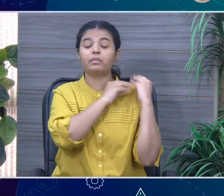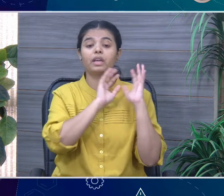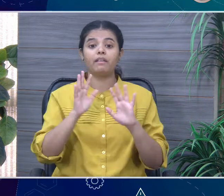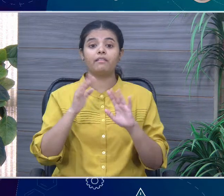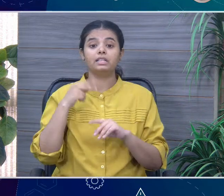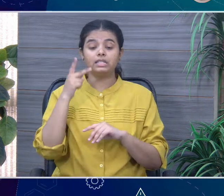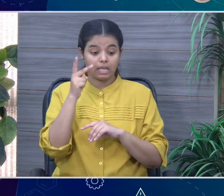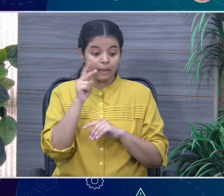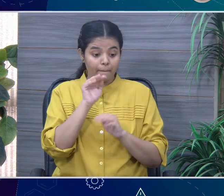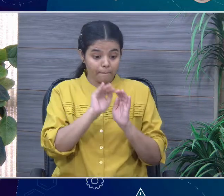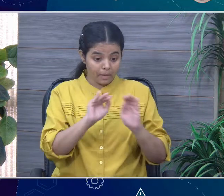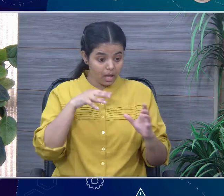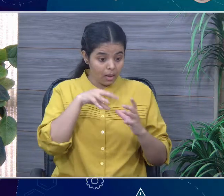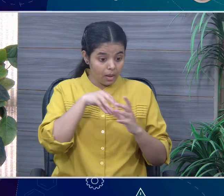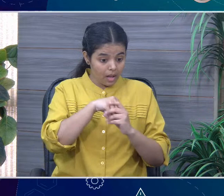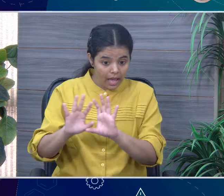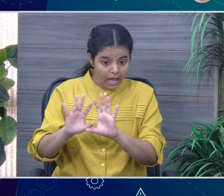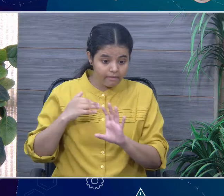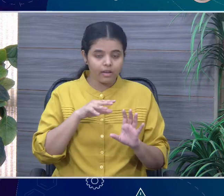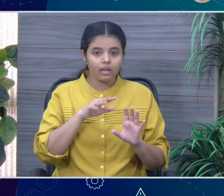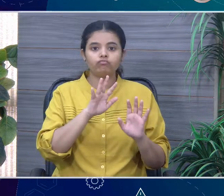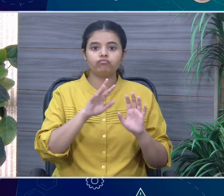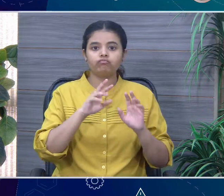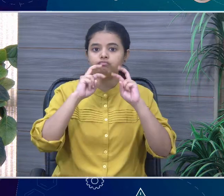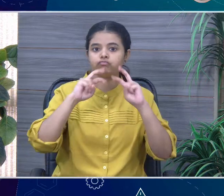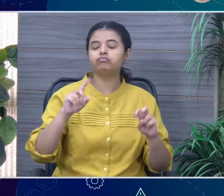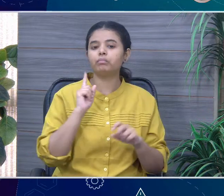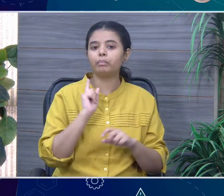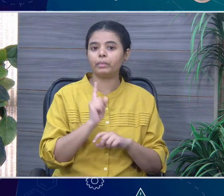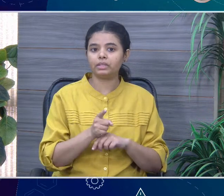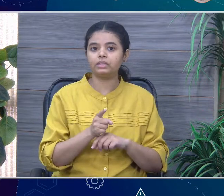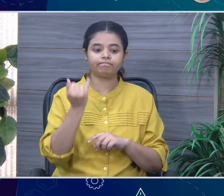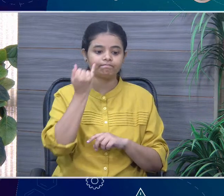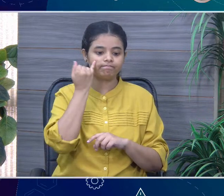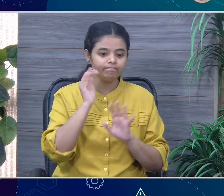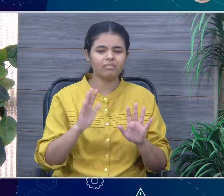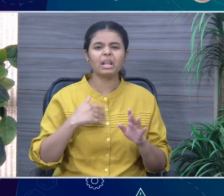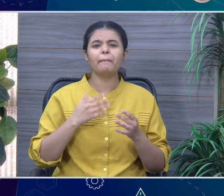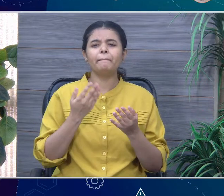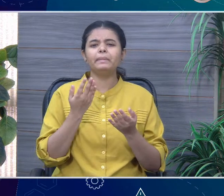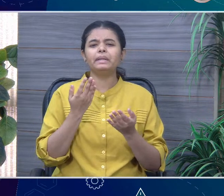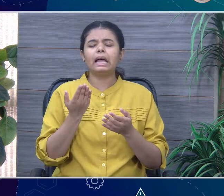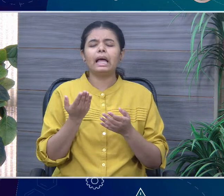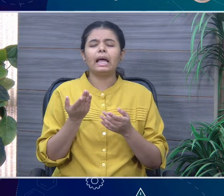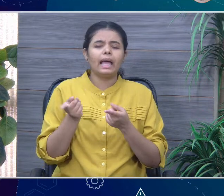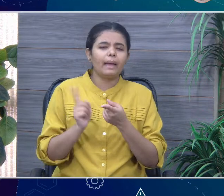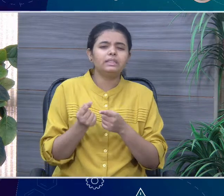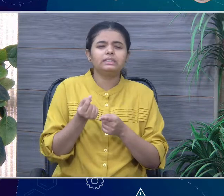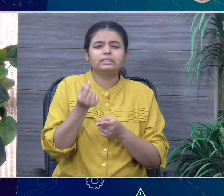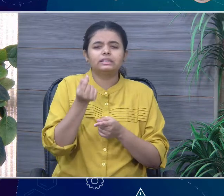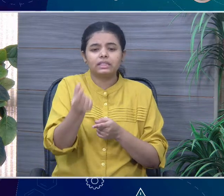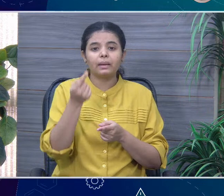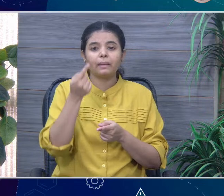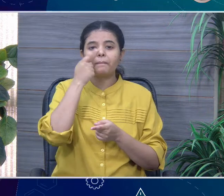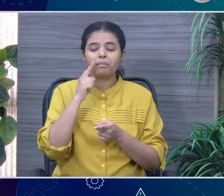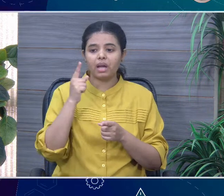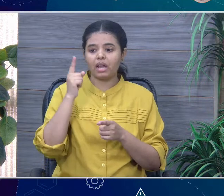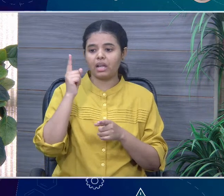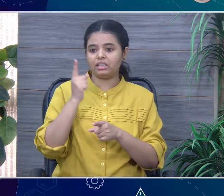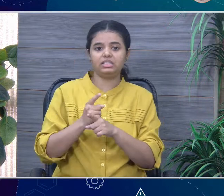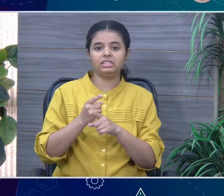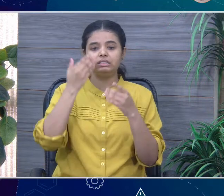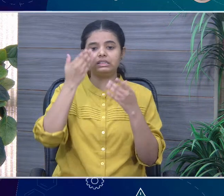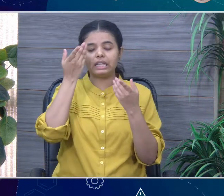these potentialities in our children, but sometimes we don't know, what to do with these potentialities. How